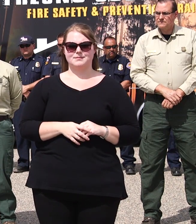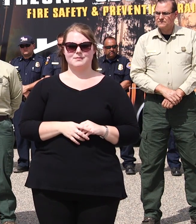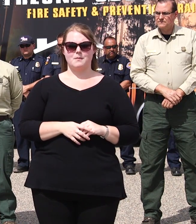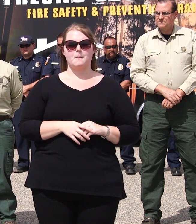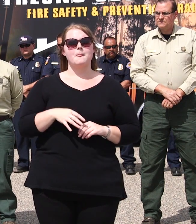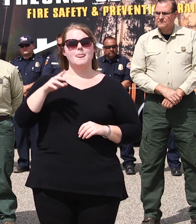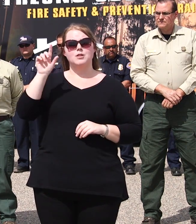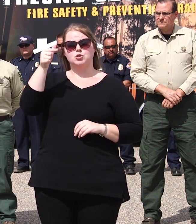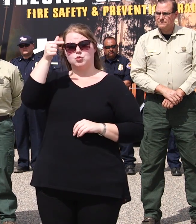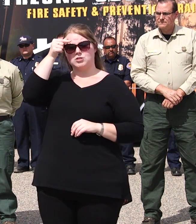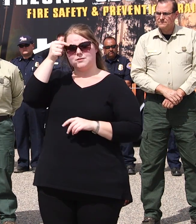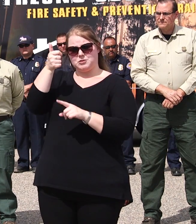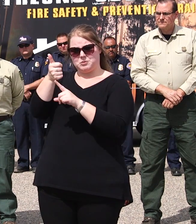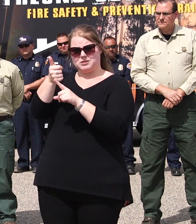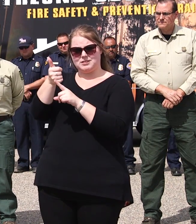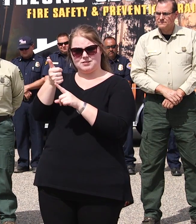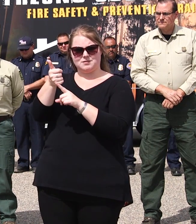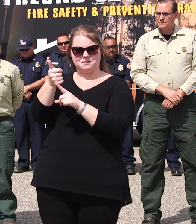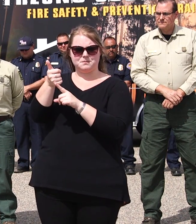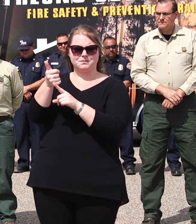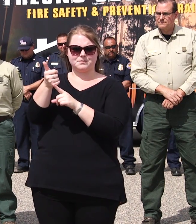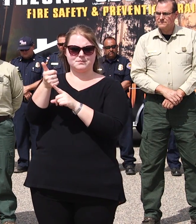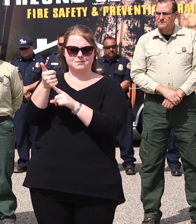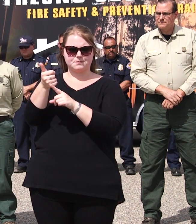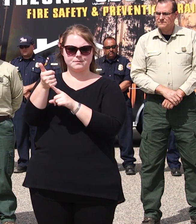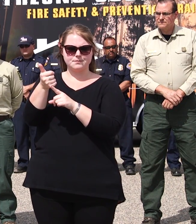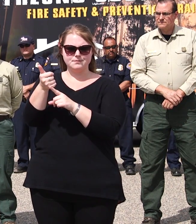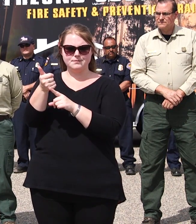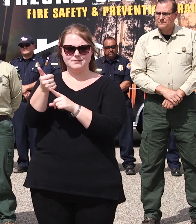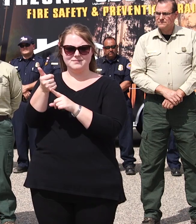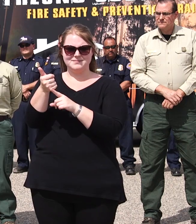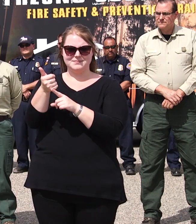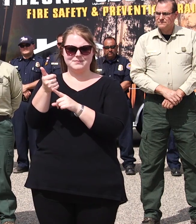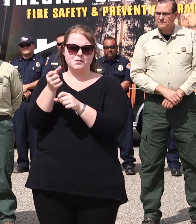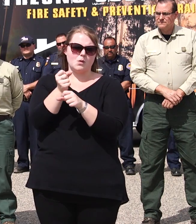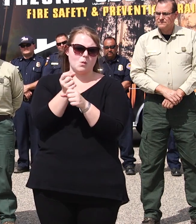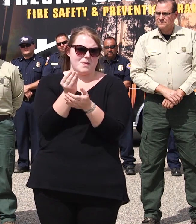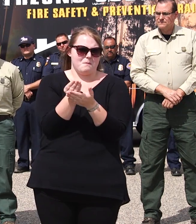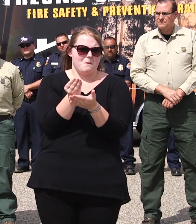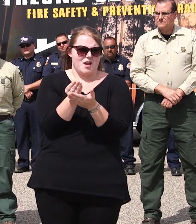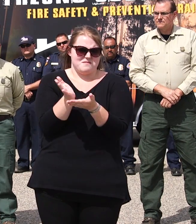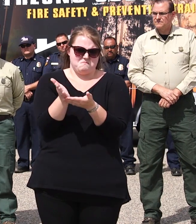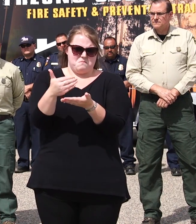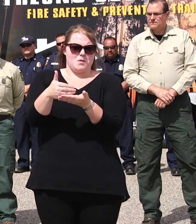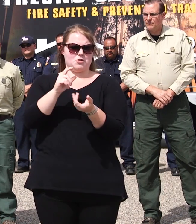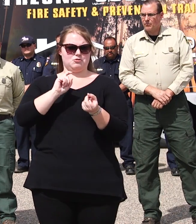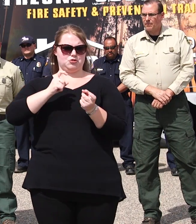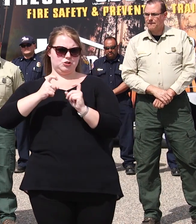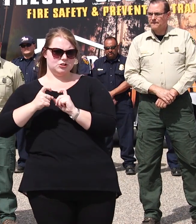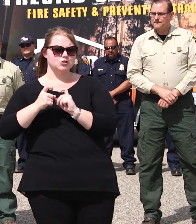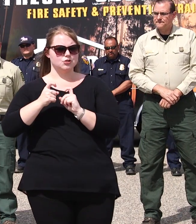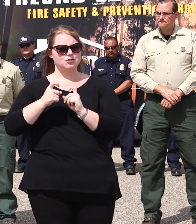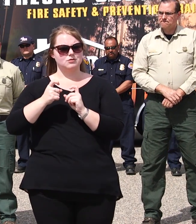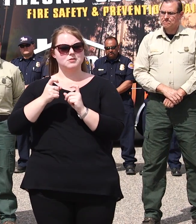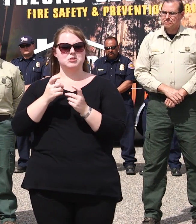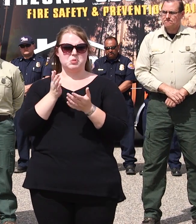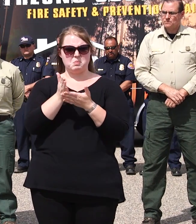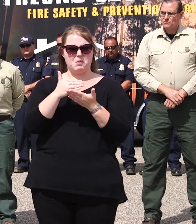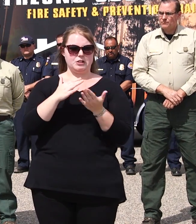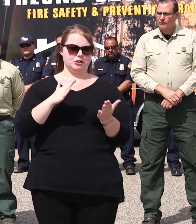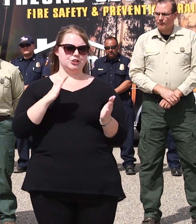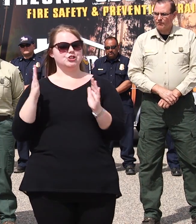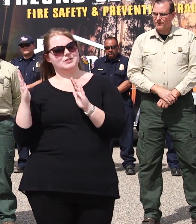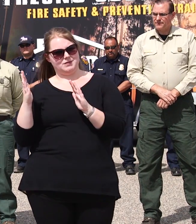the governor has done through budget change proposal approvals, so budget